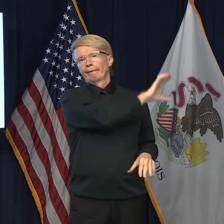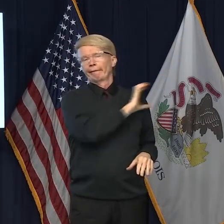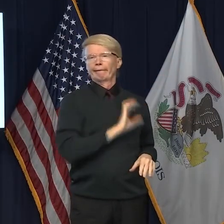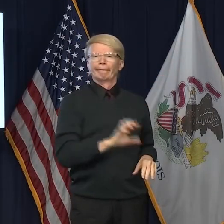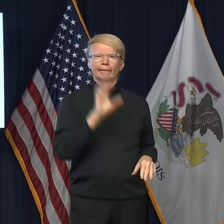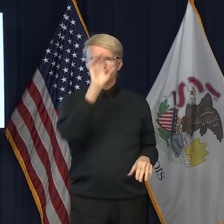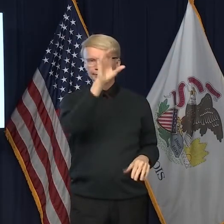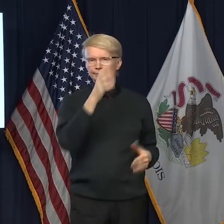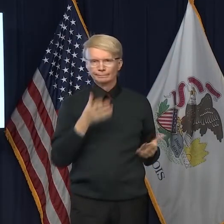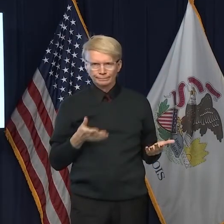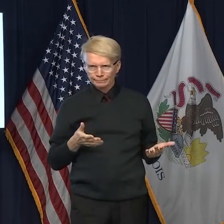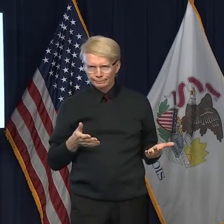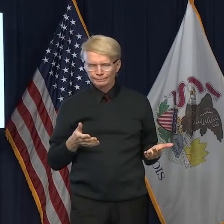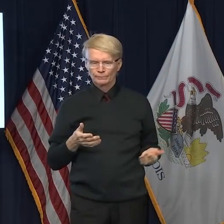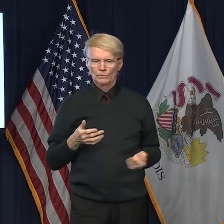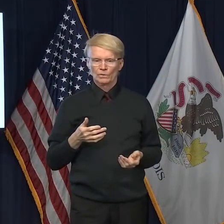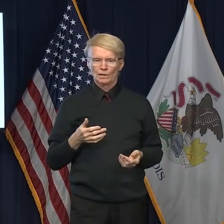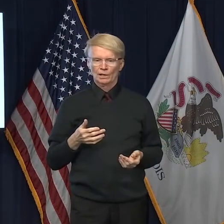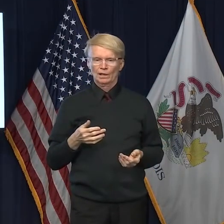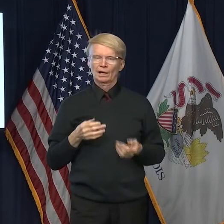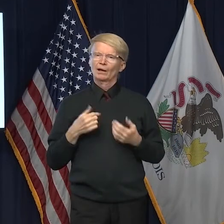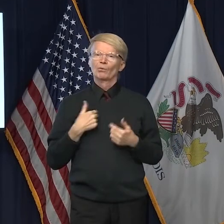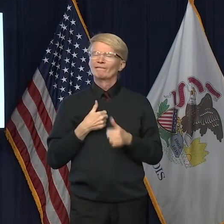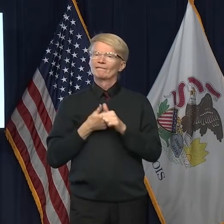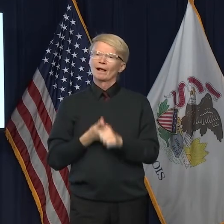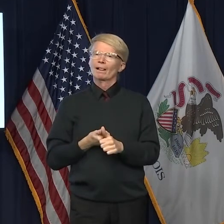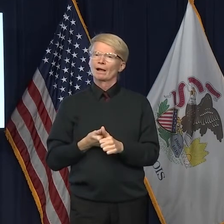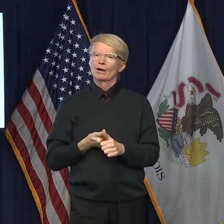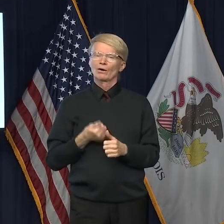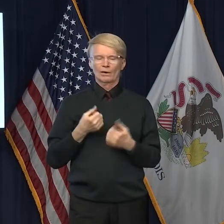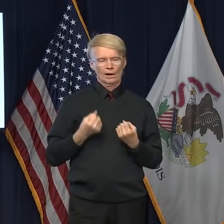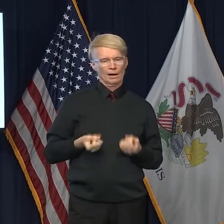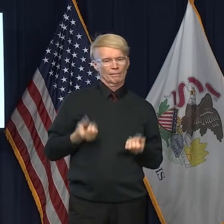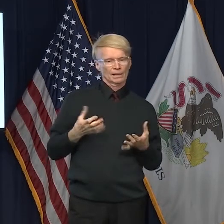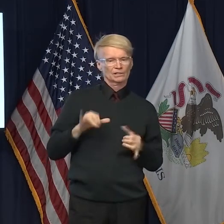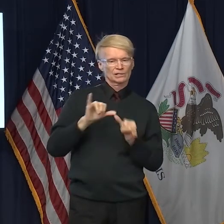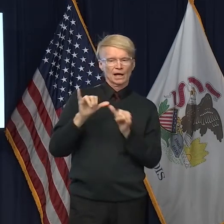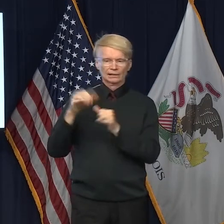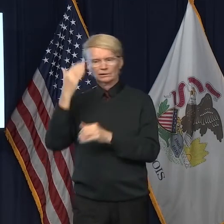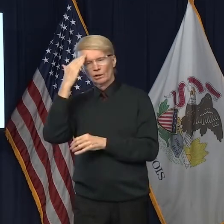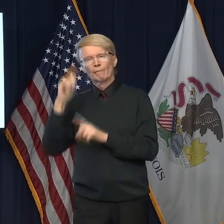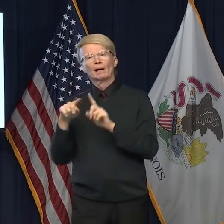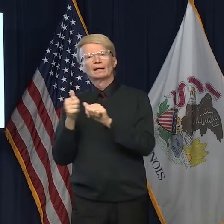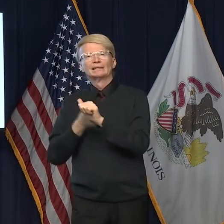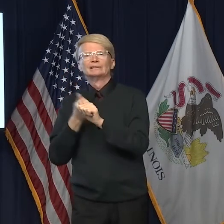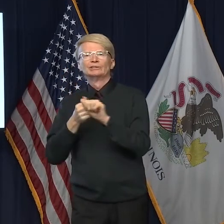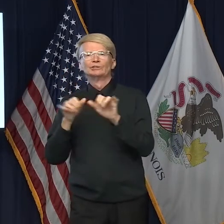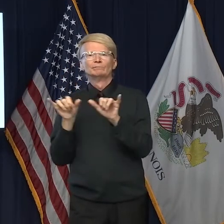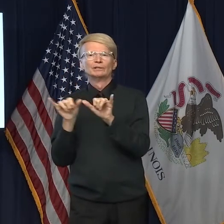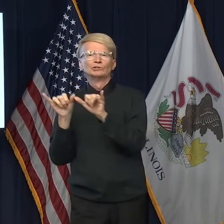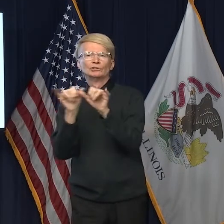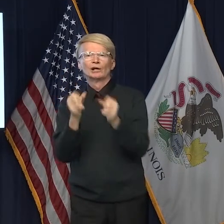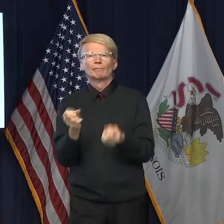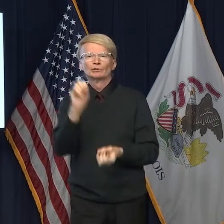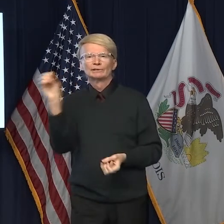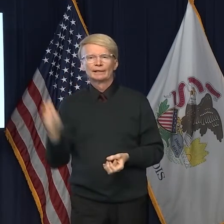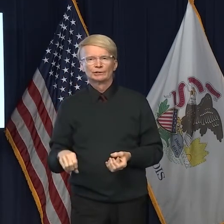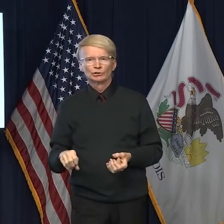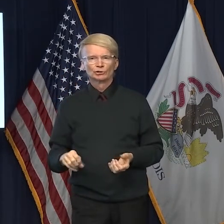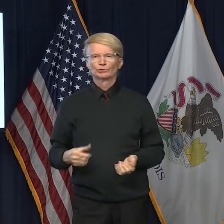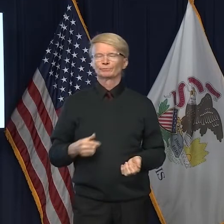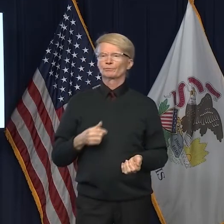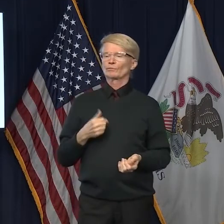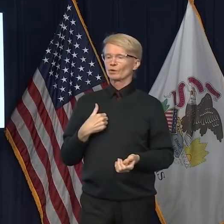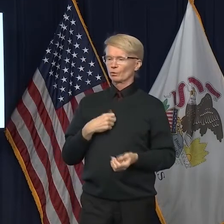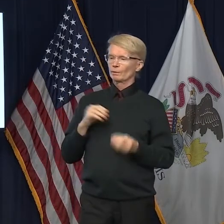populated counties. We did it by capita so we could account for size. So we put the top 50 counties with